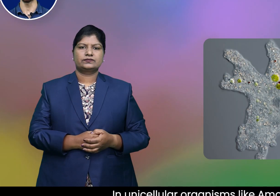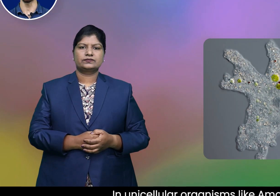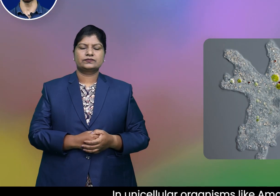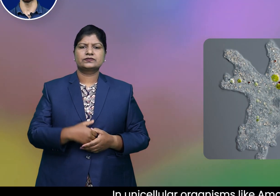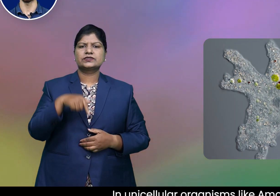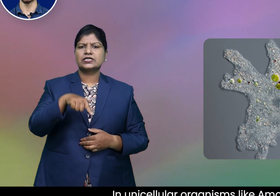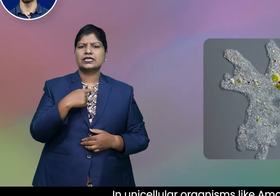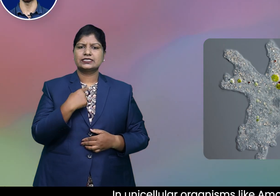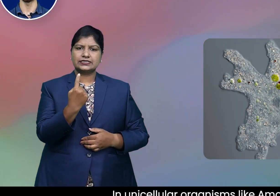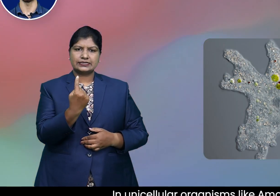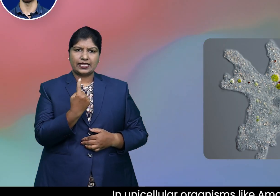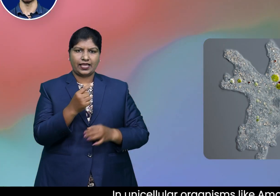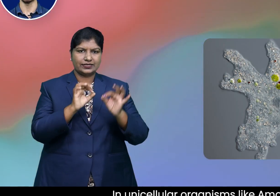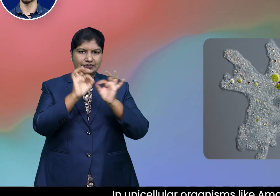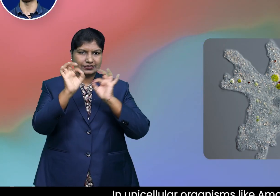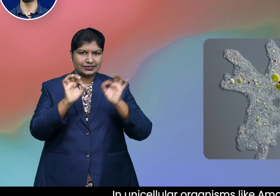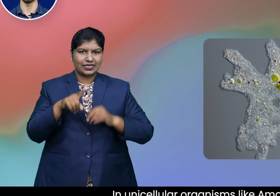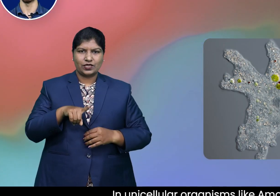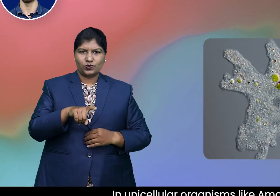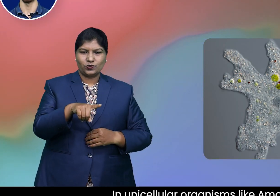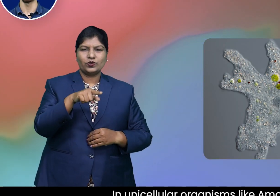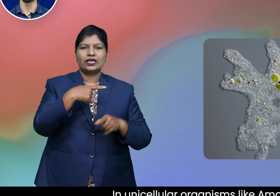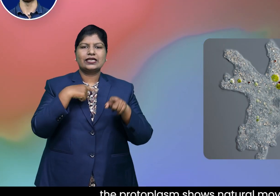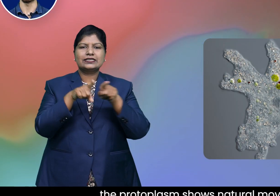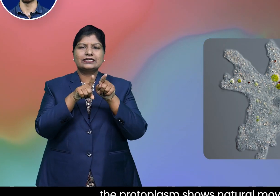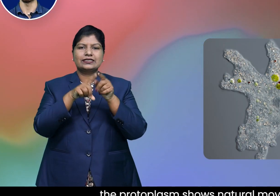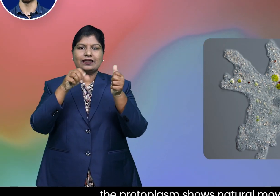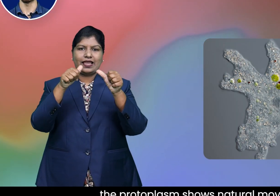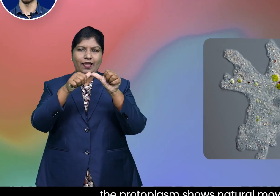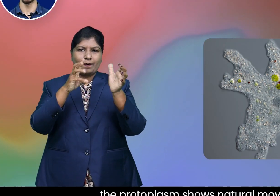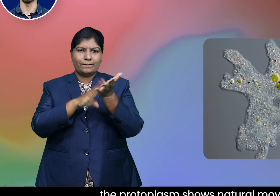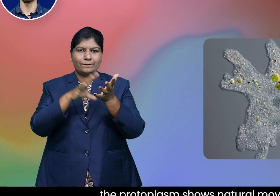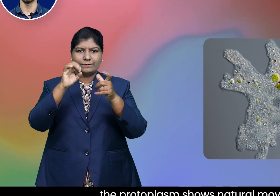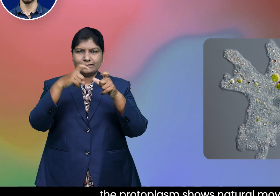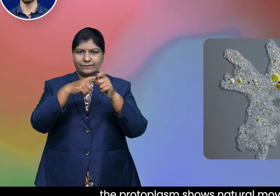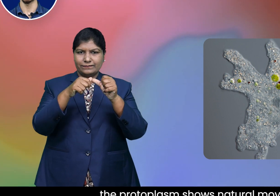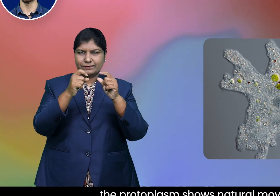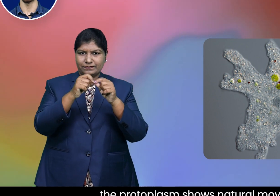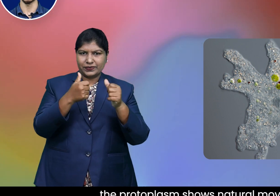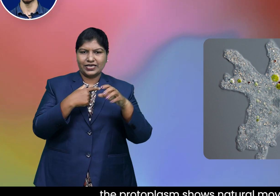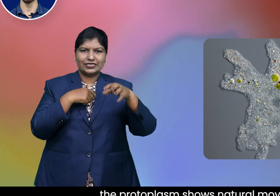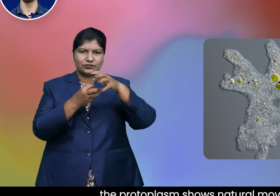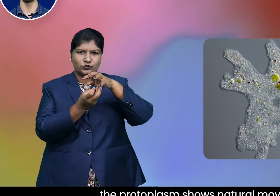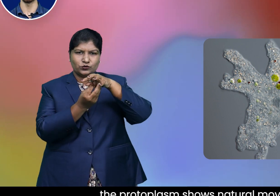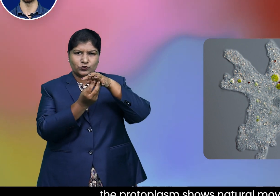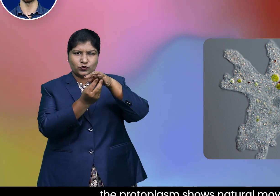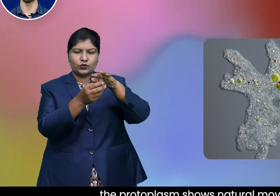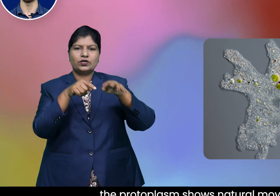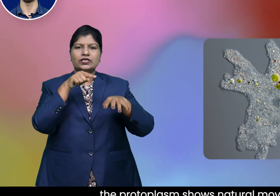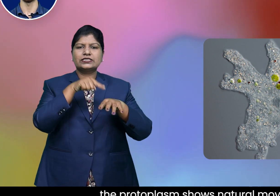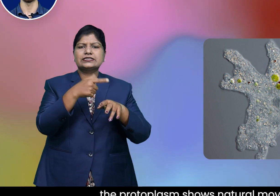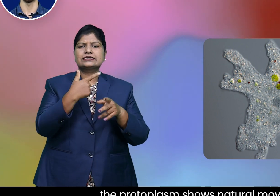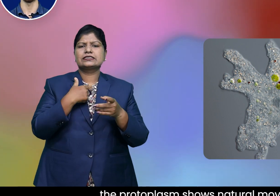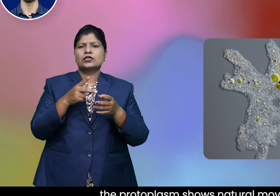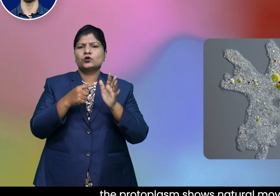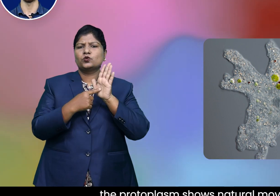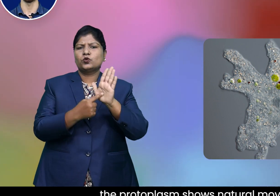In unicellular organisms like amoeba, the protoplasm shows natural movements.